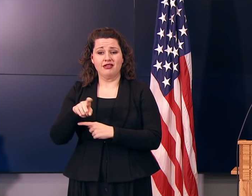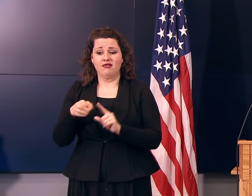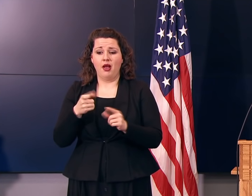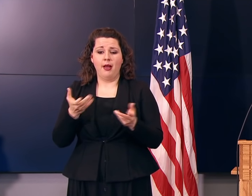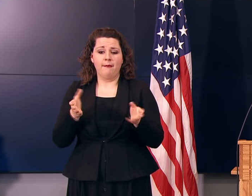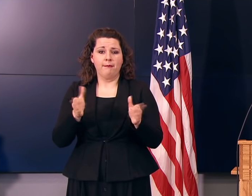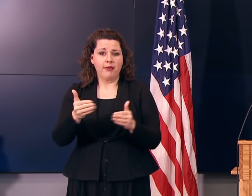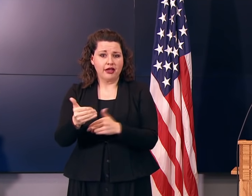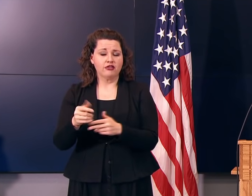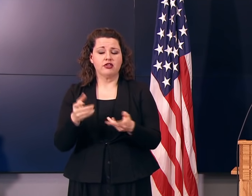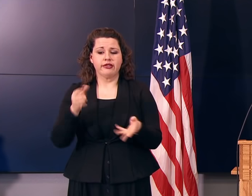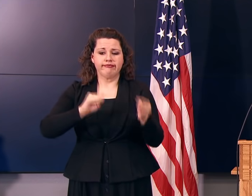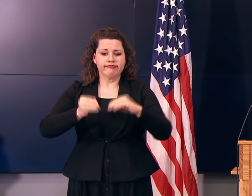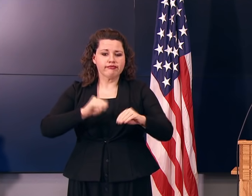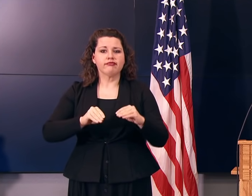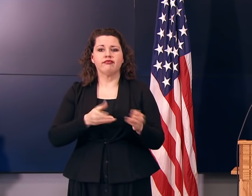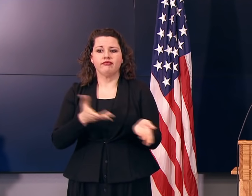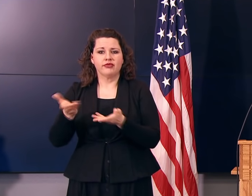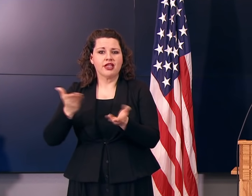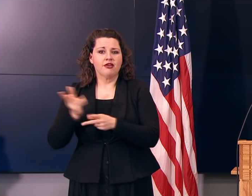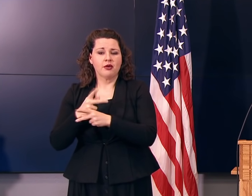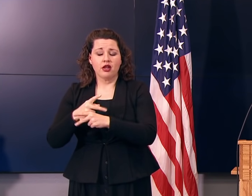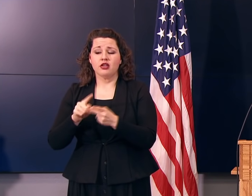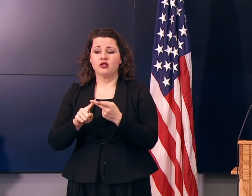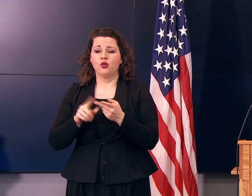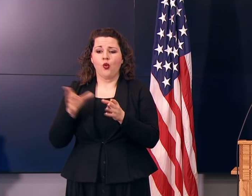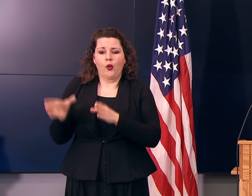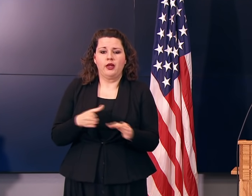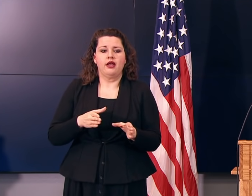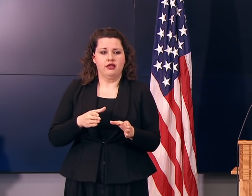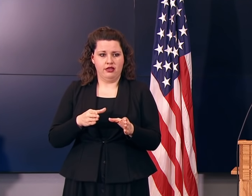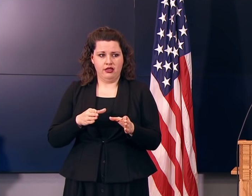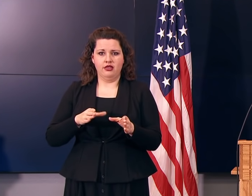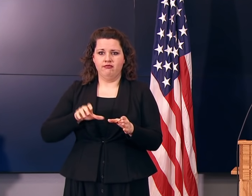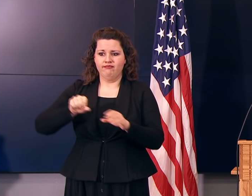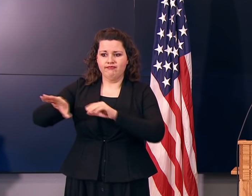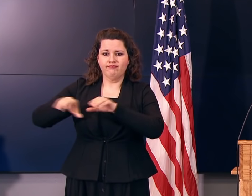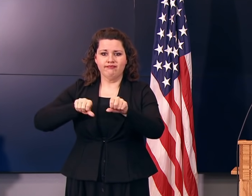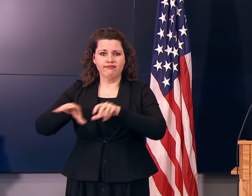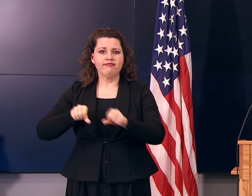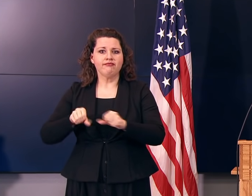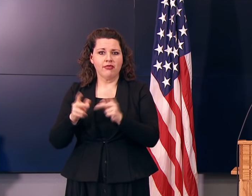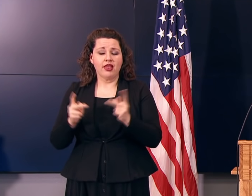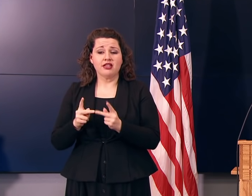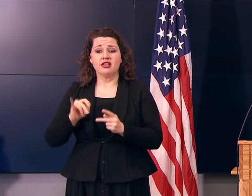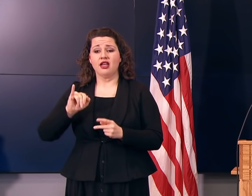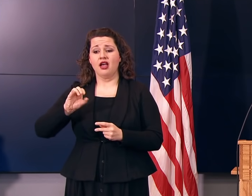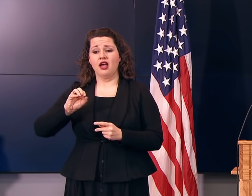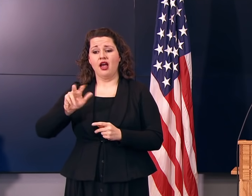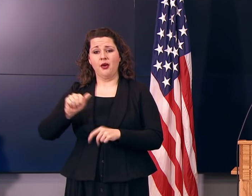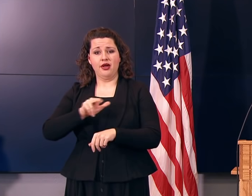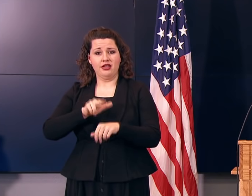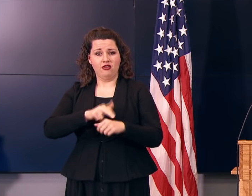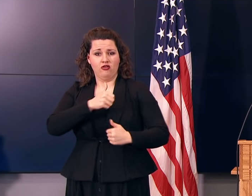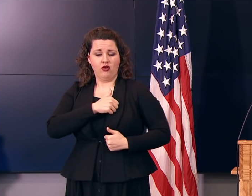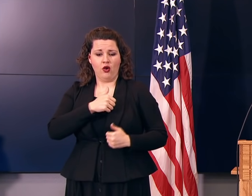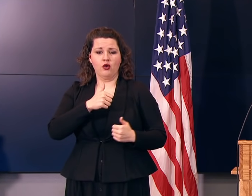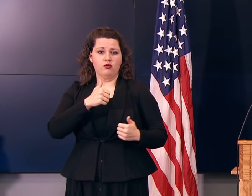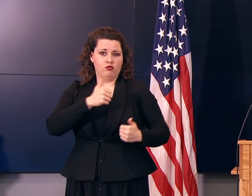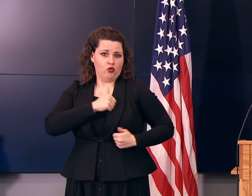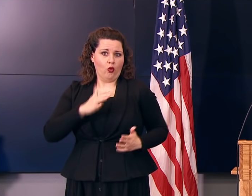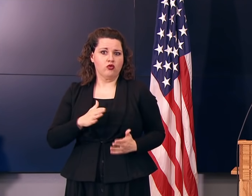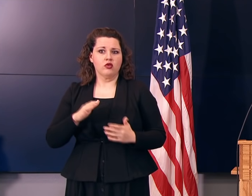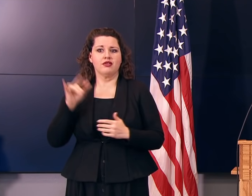and delivering products to organizing mobile distribution sites. The Iowa National Guard soldiers and airmen are there to